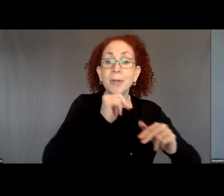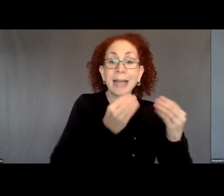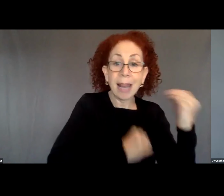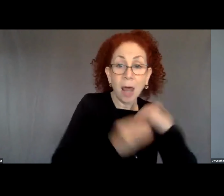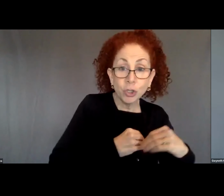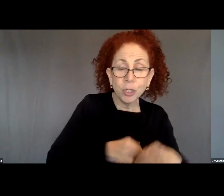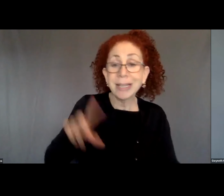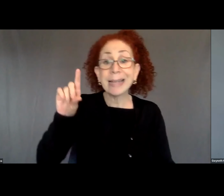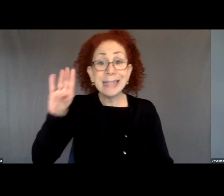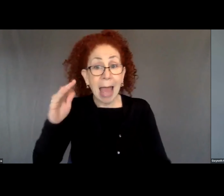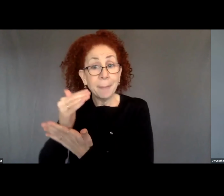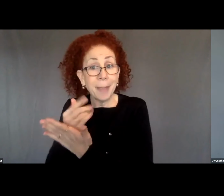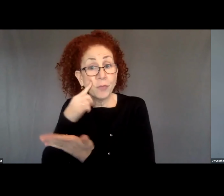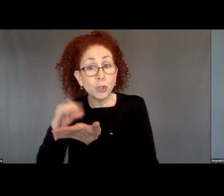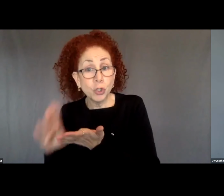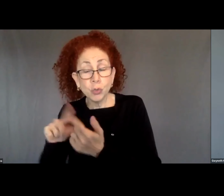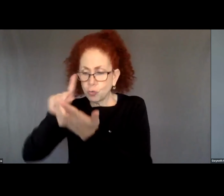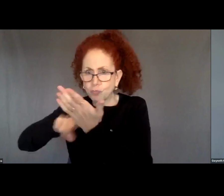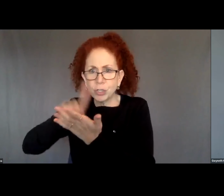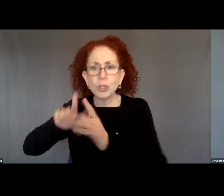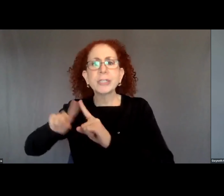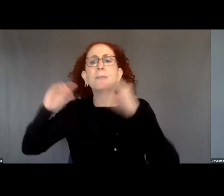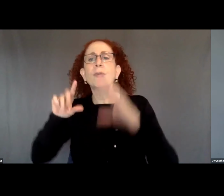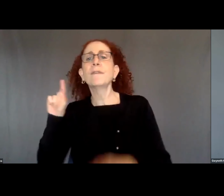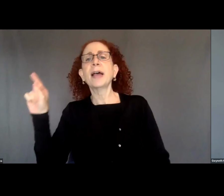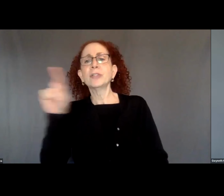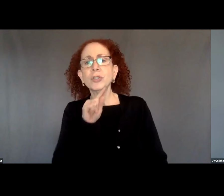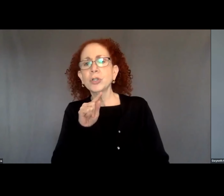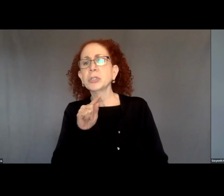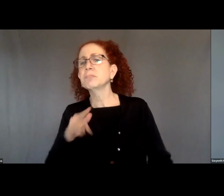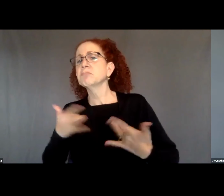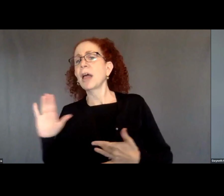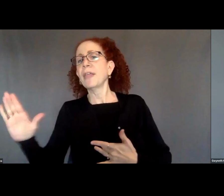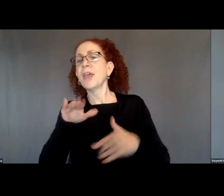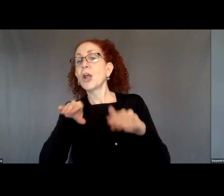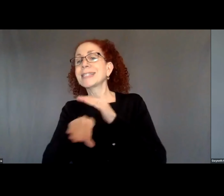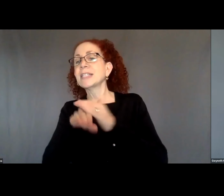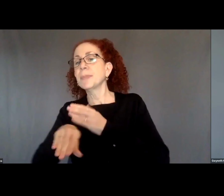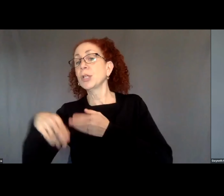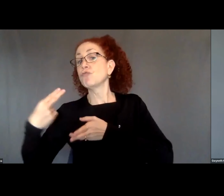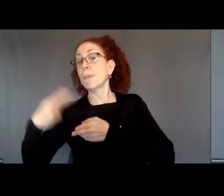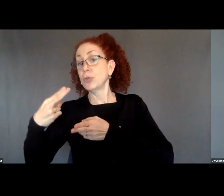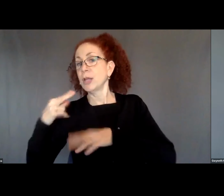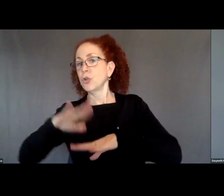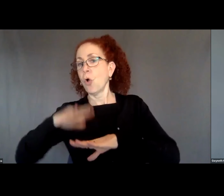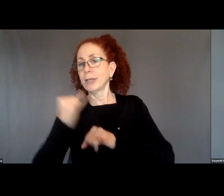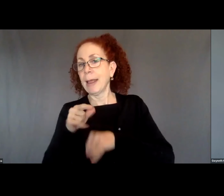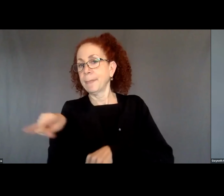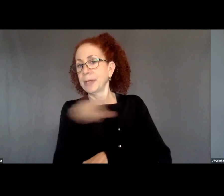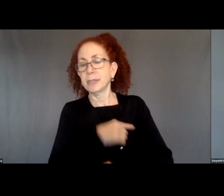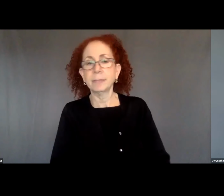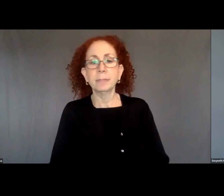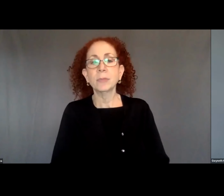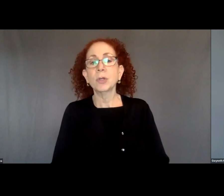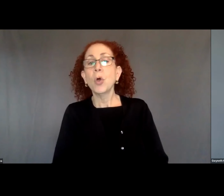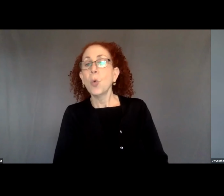students so that they can research professors and their accessibility reputations on campus. We've pitched